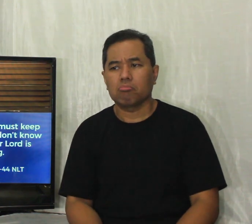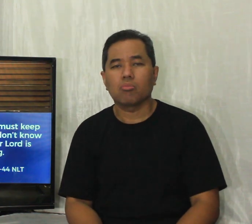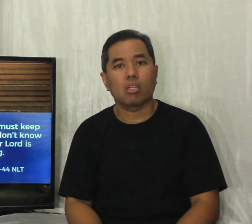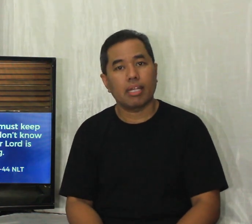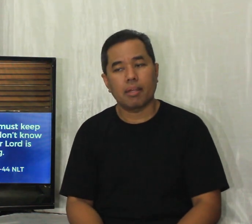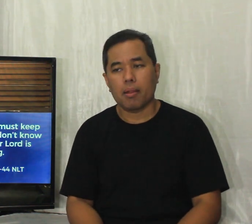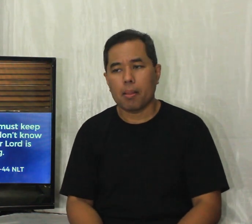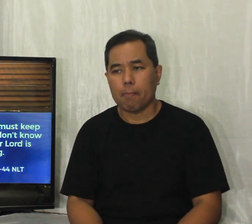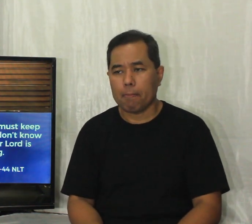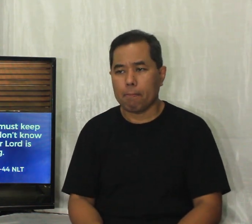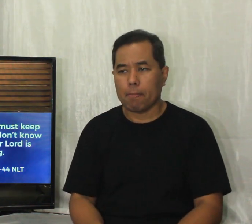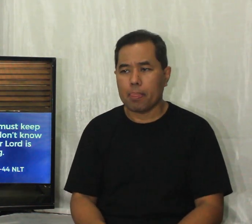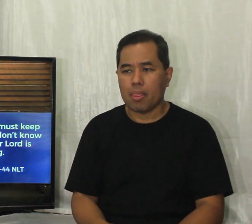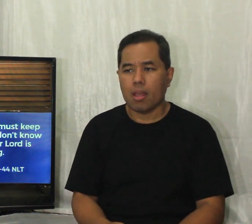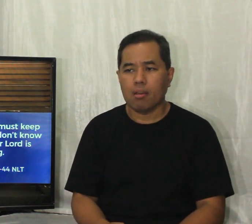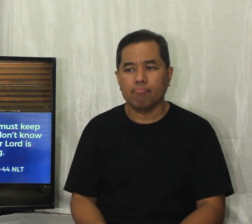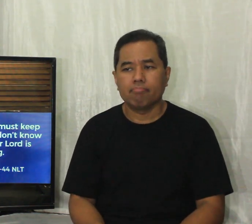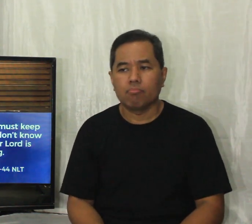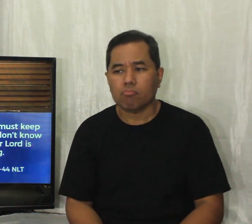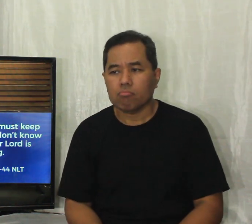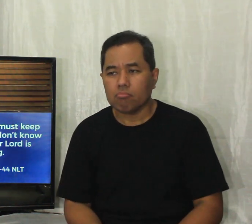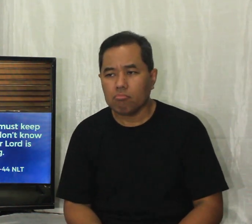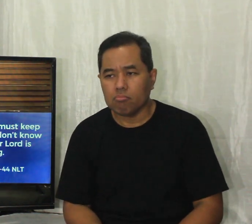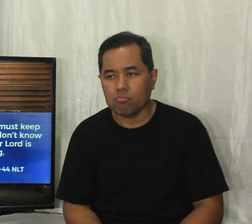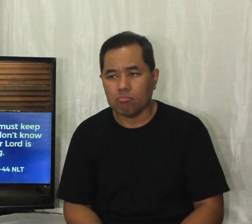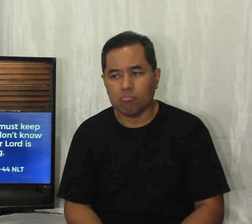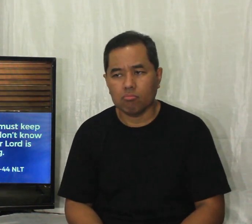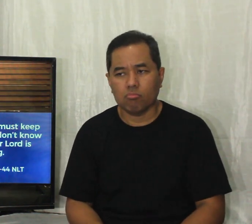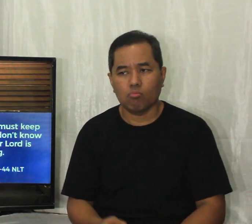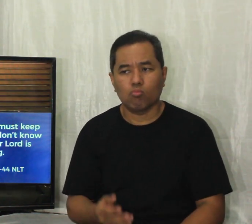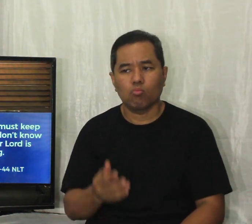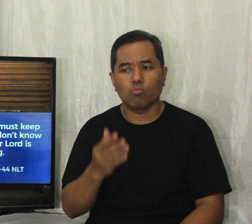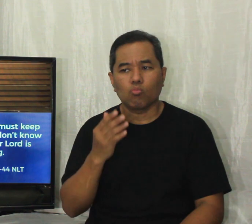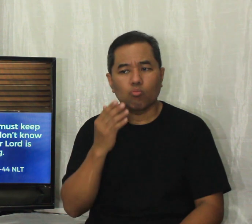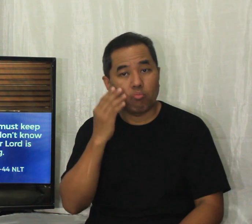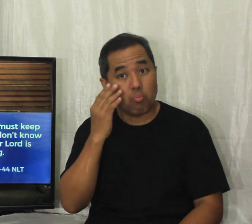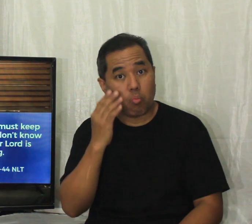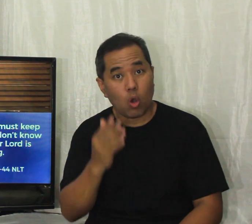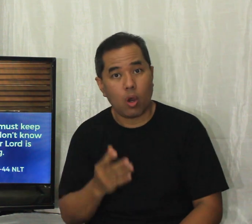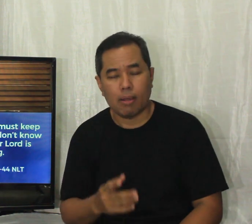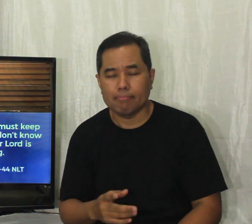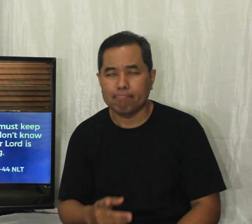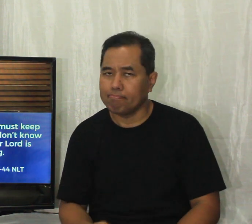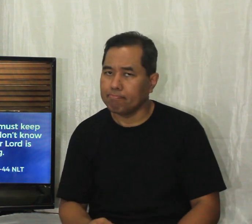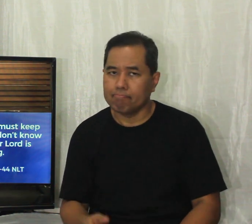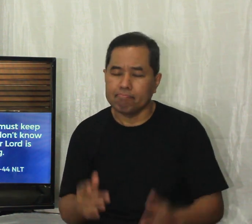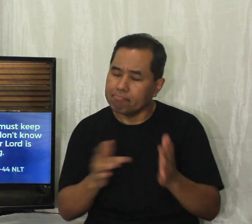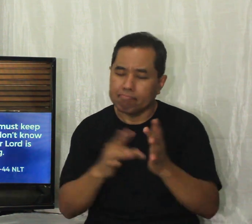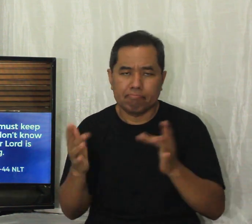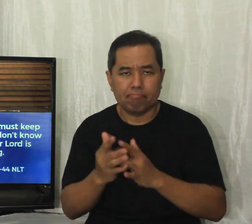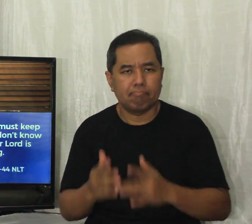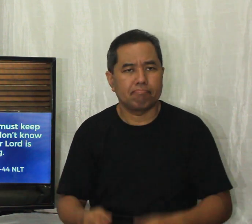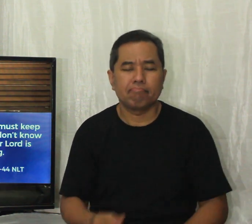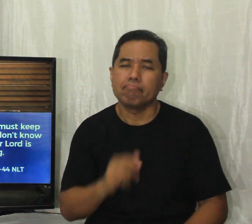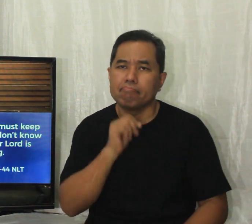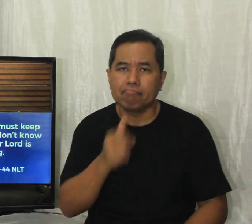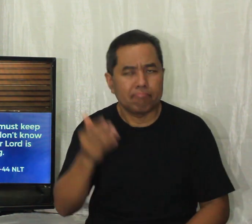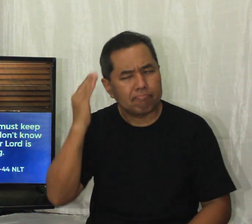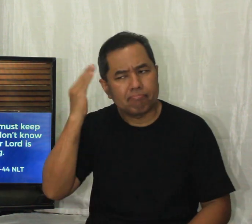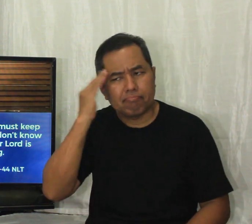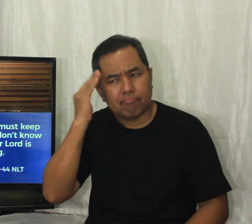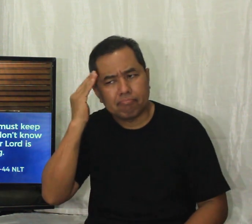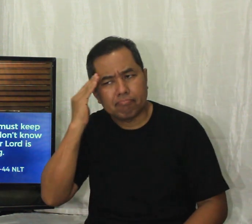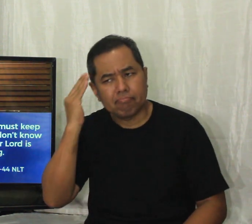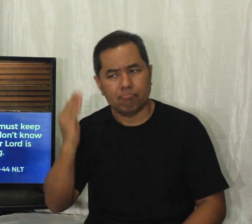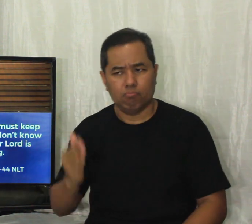Jesus' words himself. He says, you know, you're not going to know the date or the exact time the Lord is coming. So what do? We